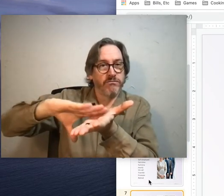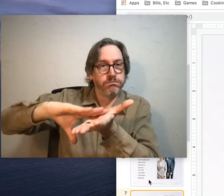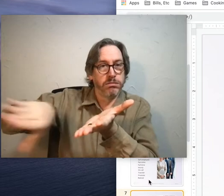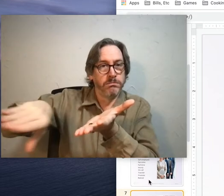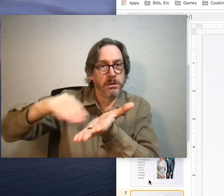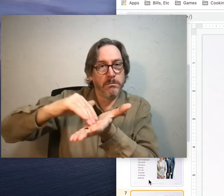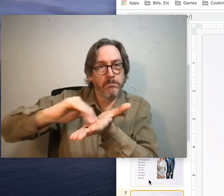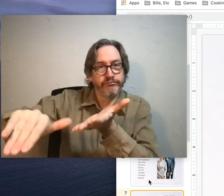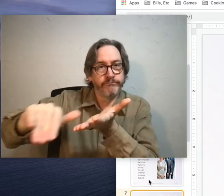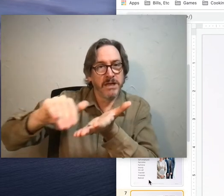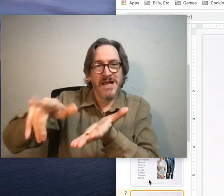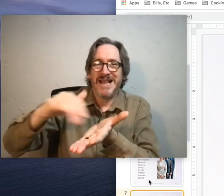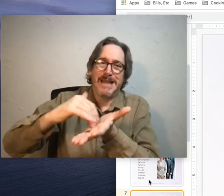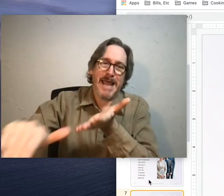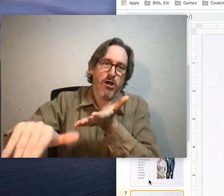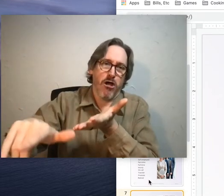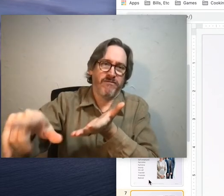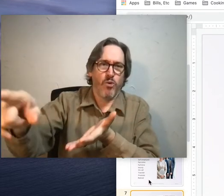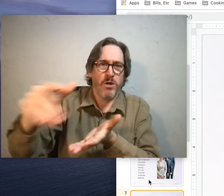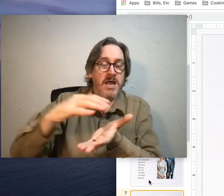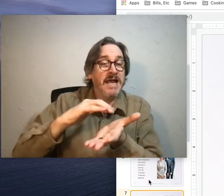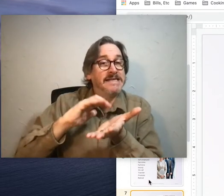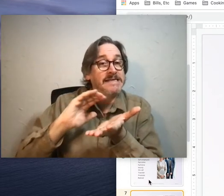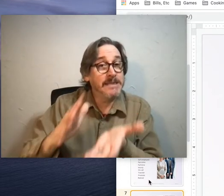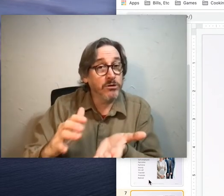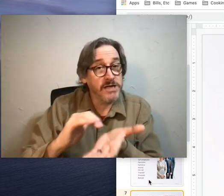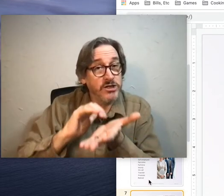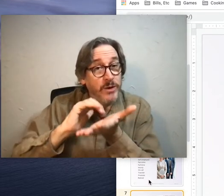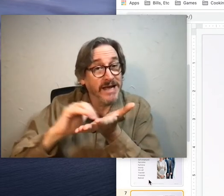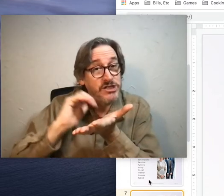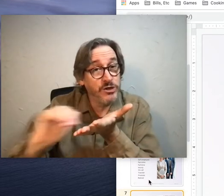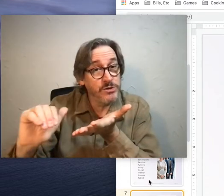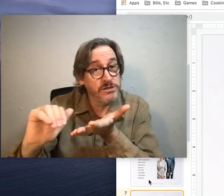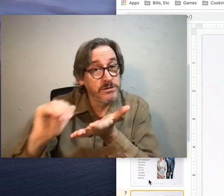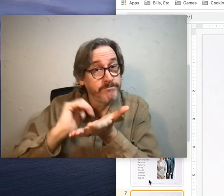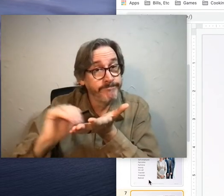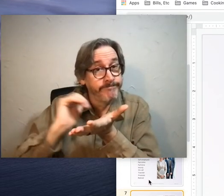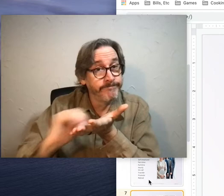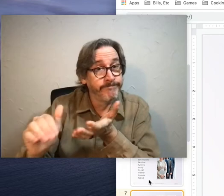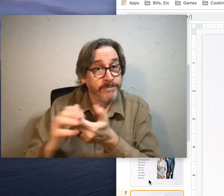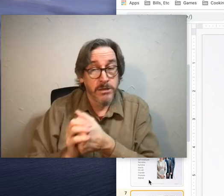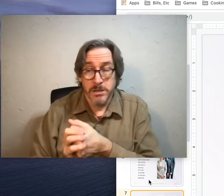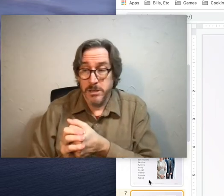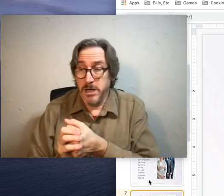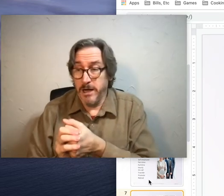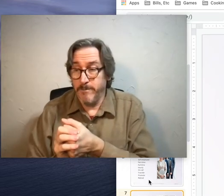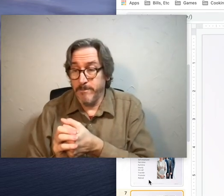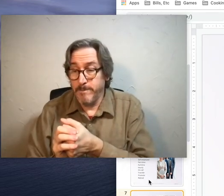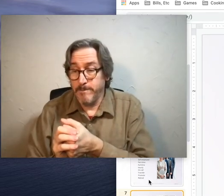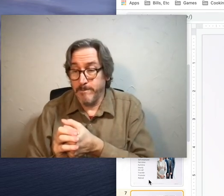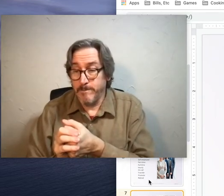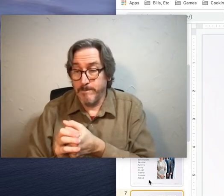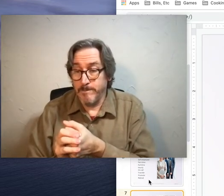off. Laid off. It's a similar sign to excuse.